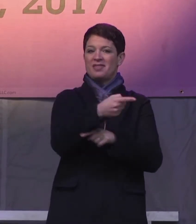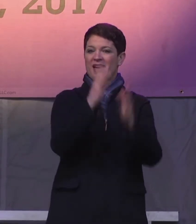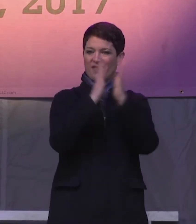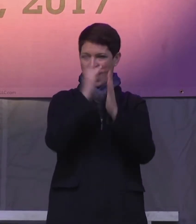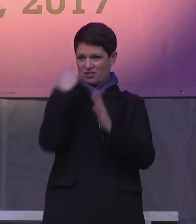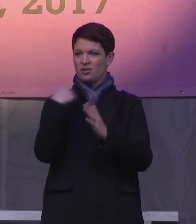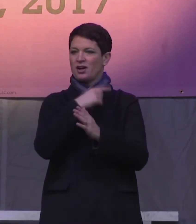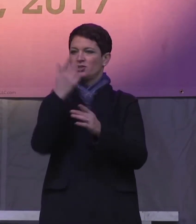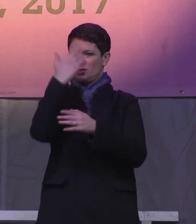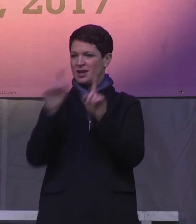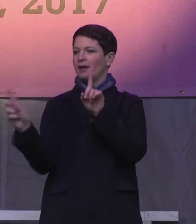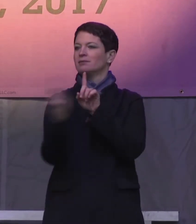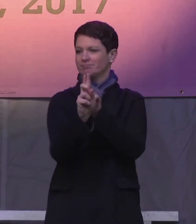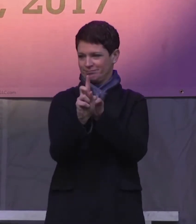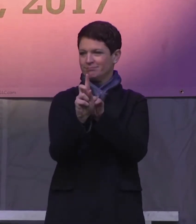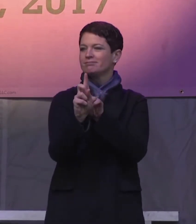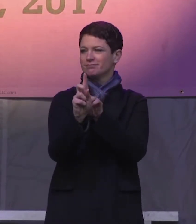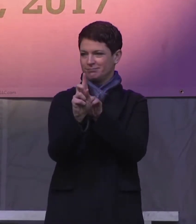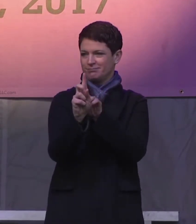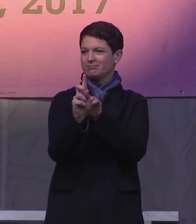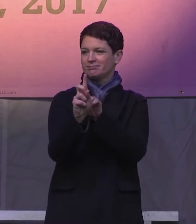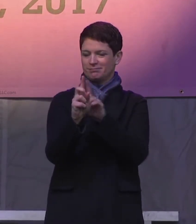asked for it.